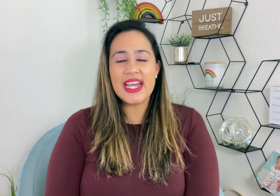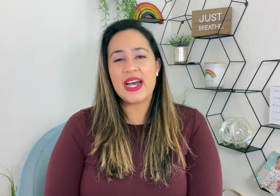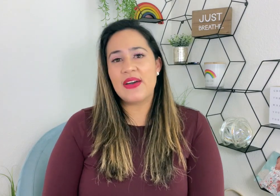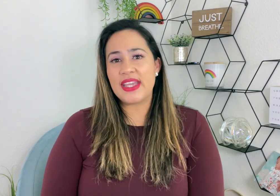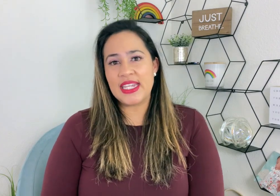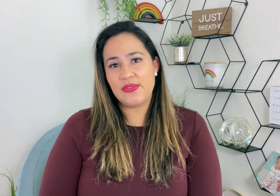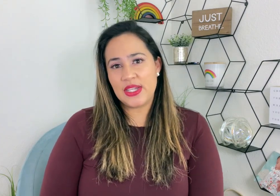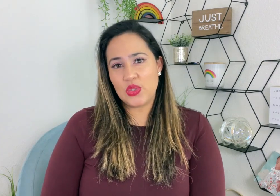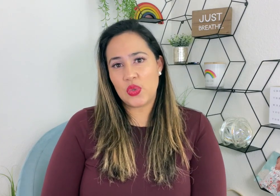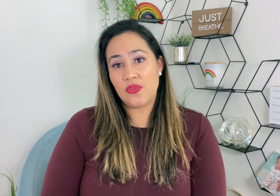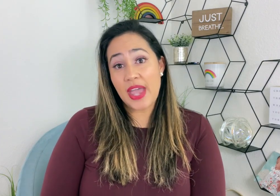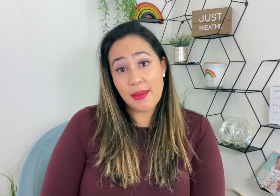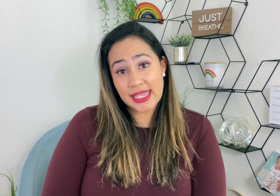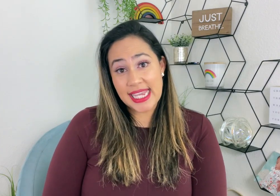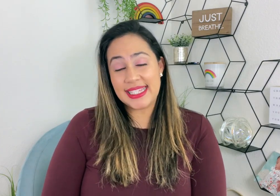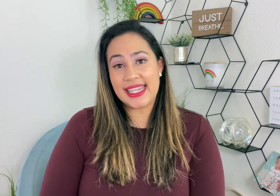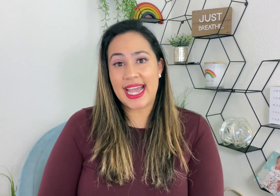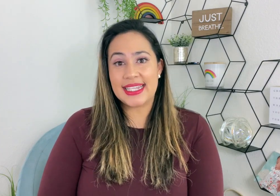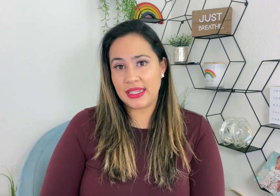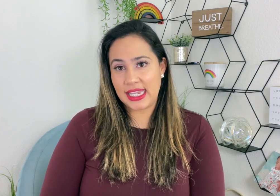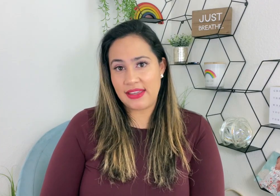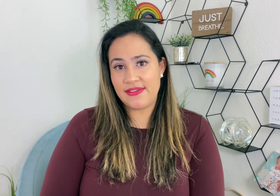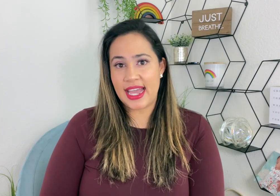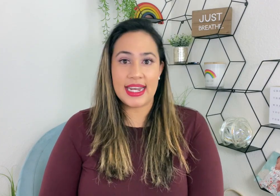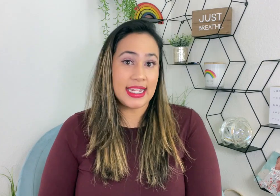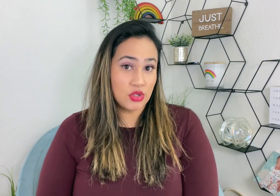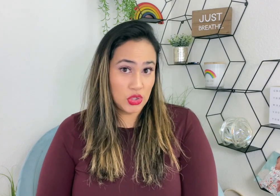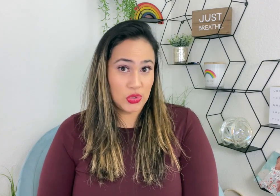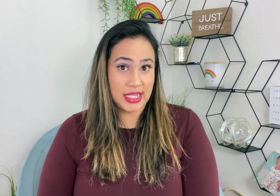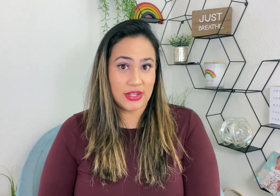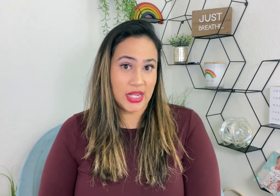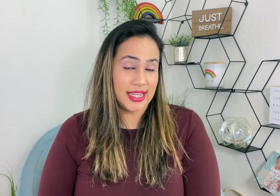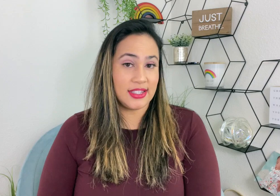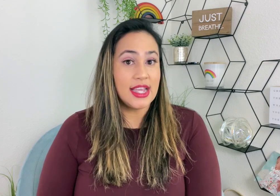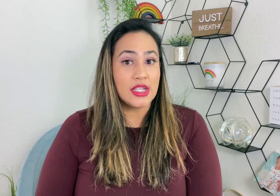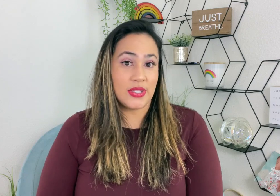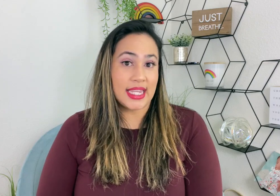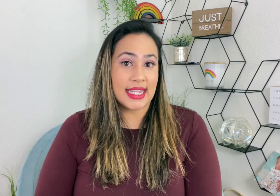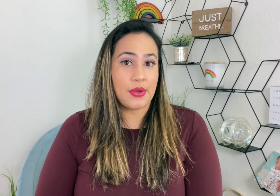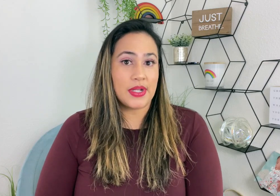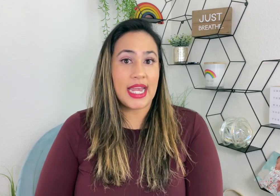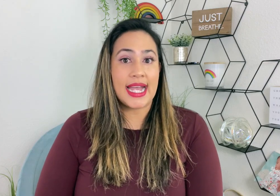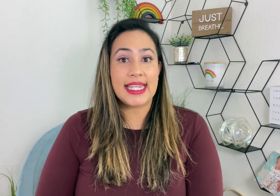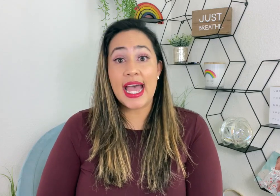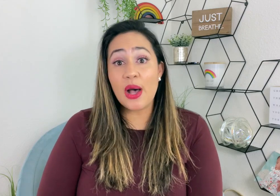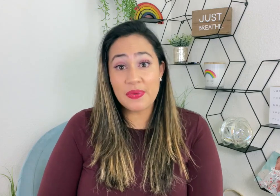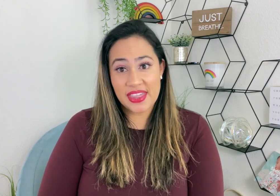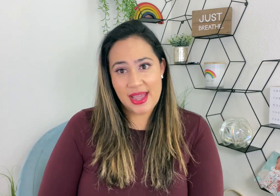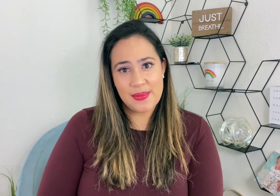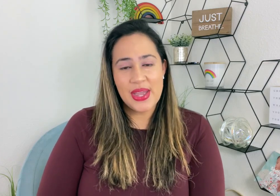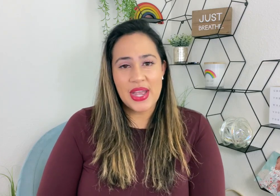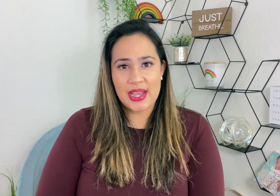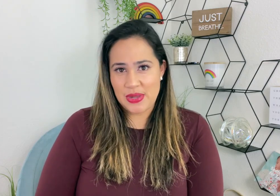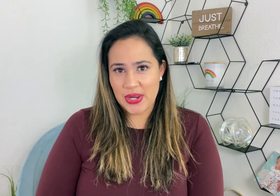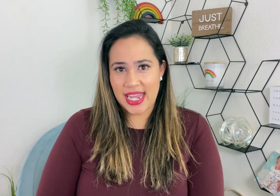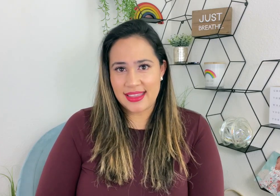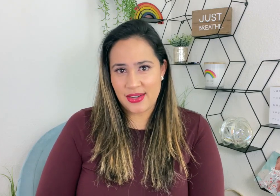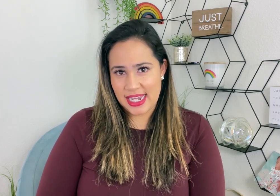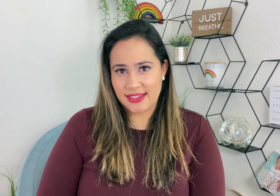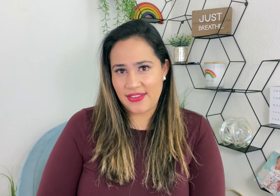of individual families that believe that introducing their kids to sign language has helped them communicate their needs